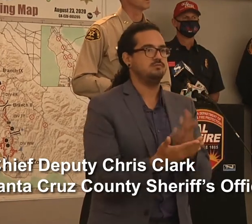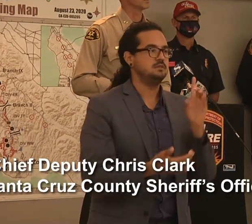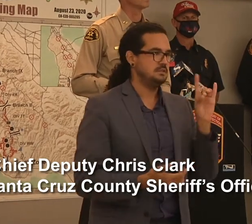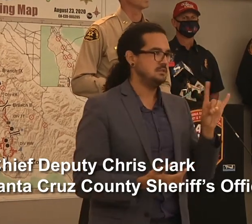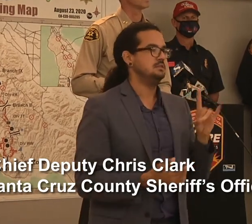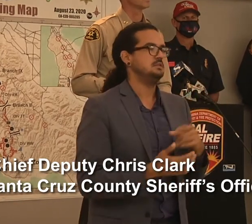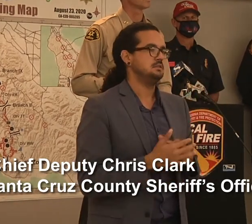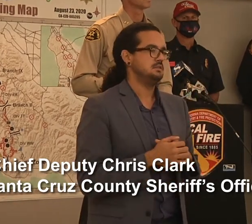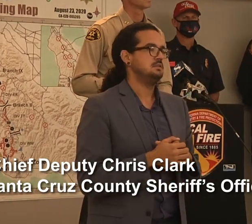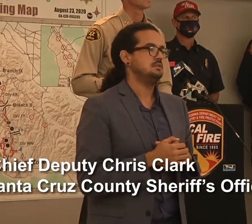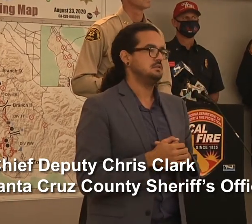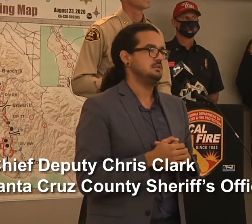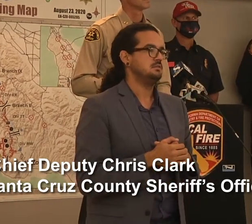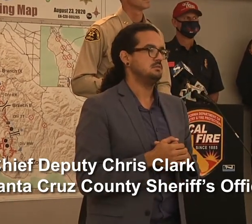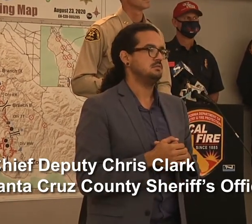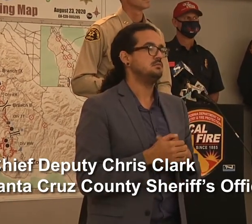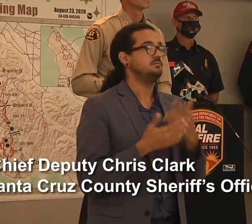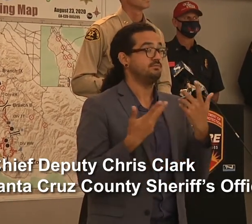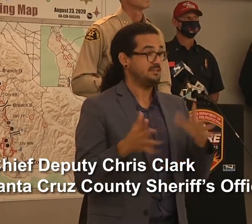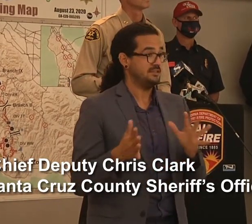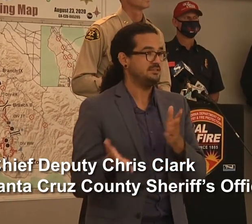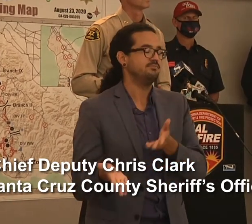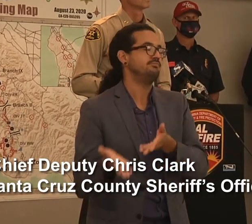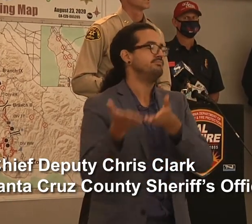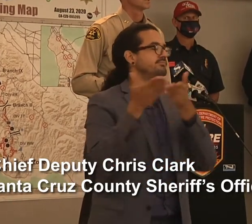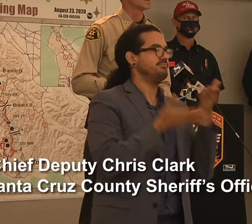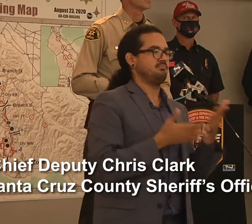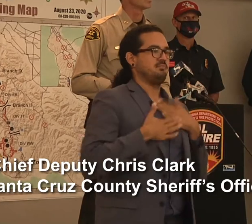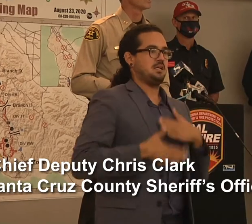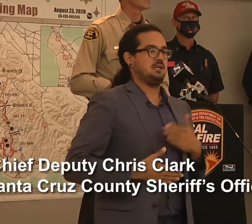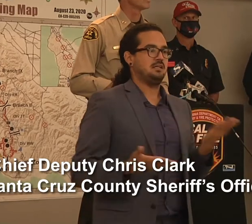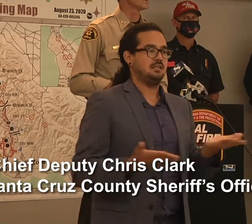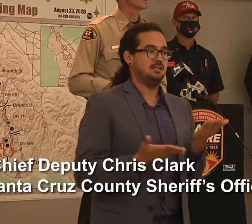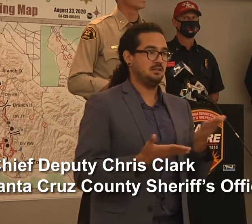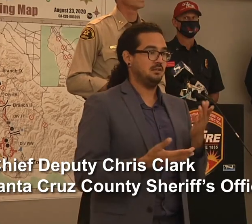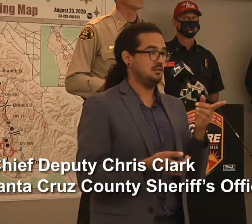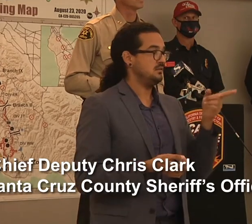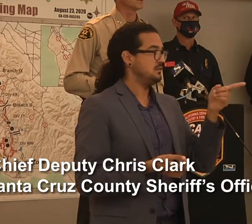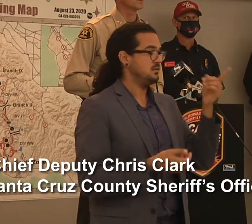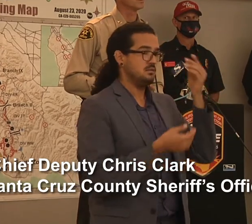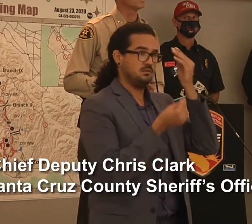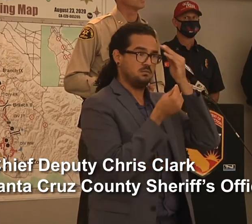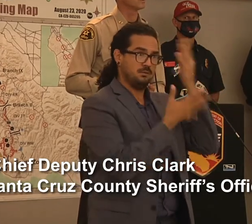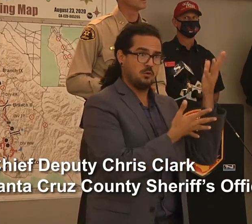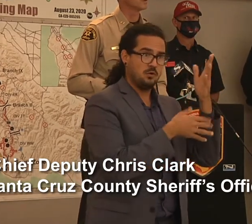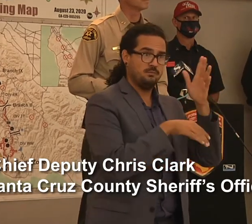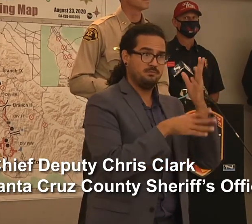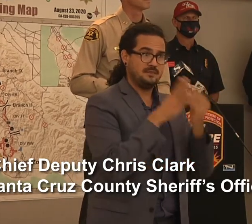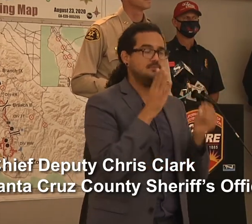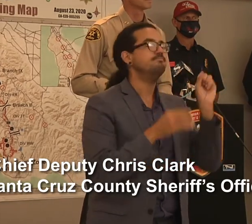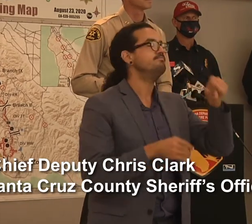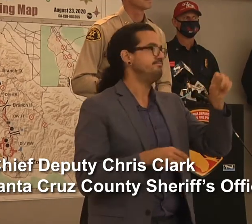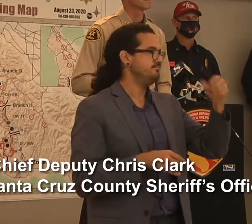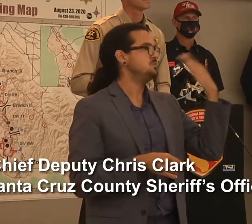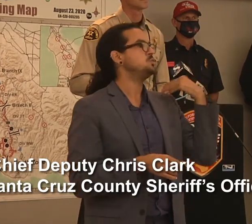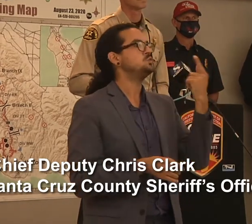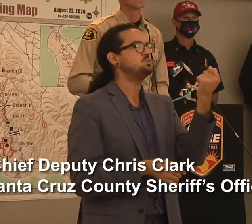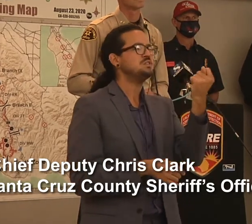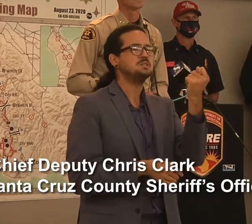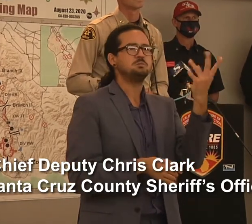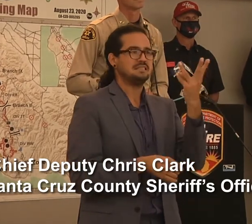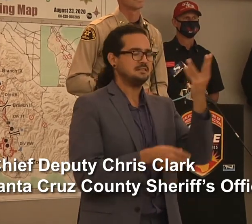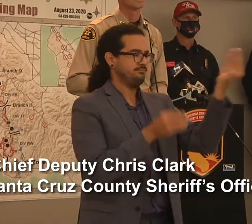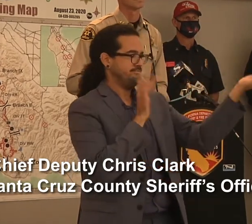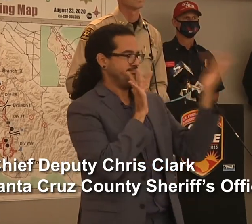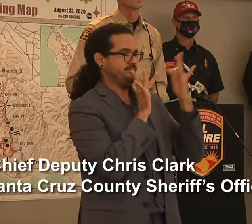here to Sandhurst. When was that person reported missing again? Early on in the fire, I want to say it was like either Tuesday or Wednesday. Was he found